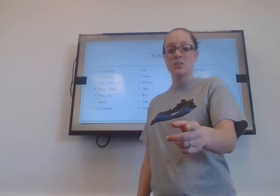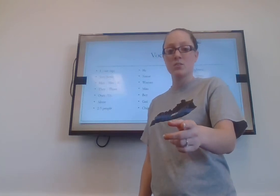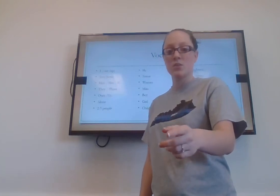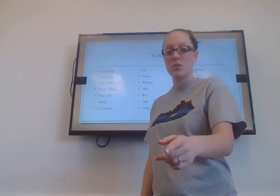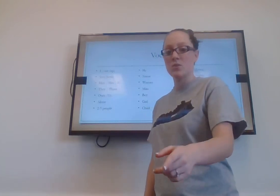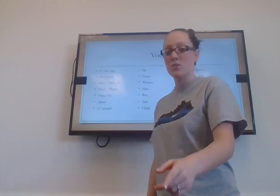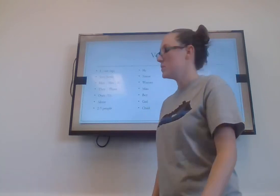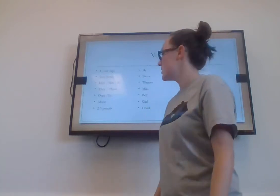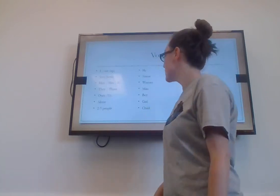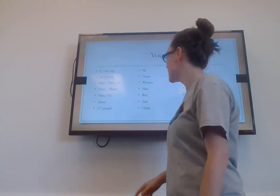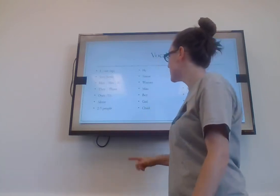so